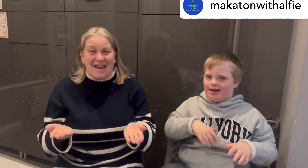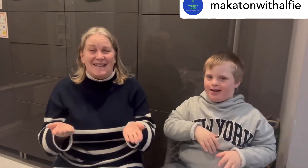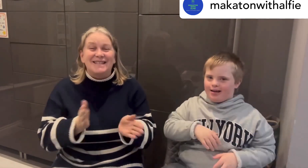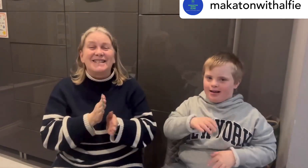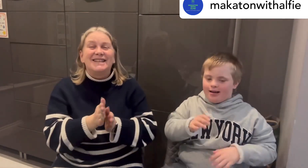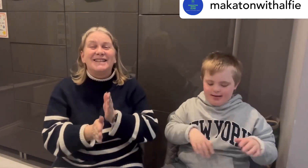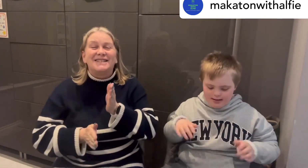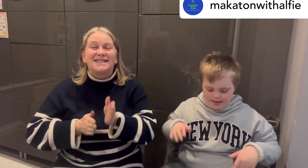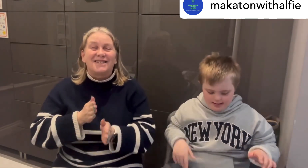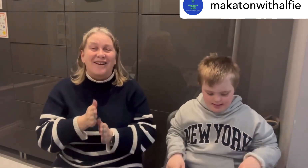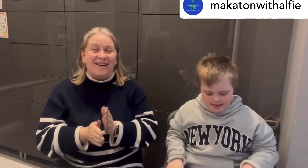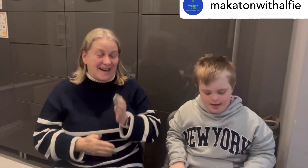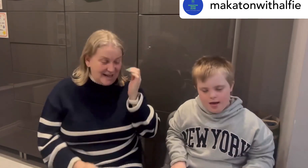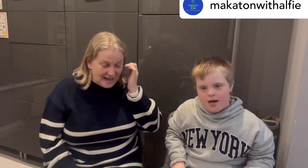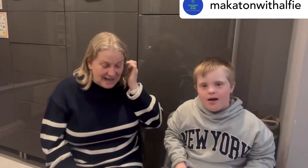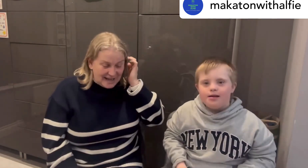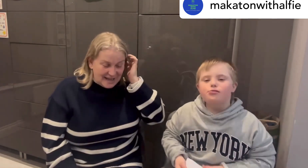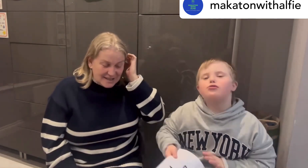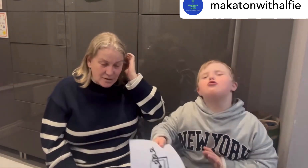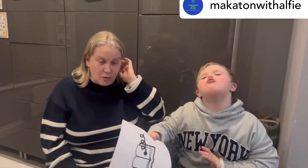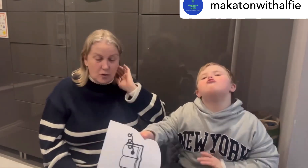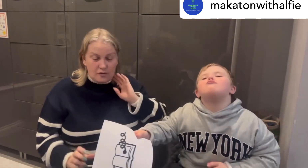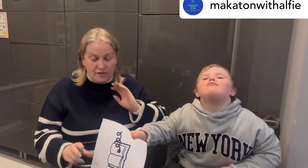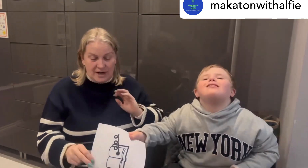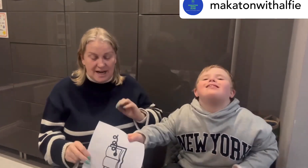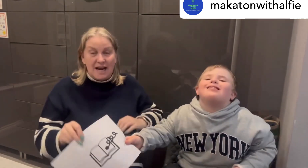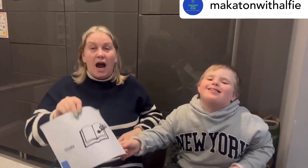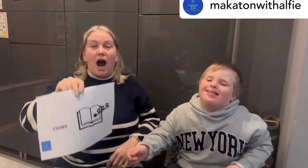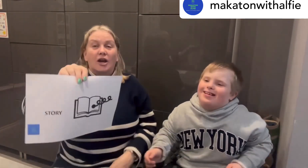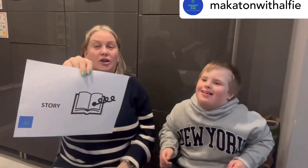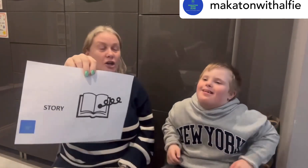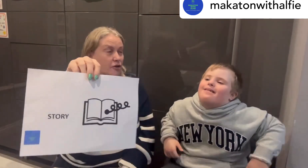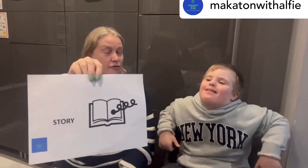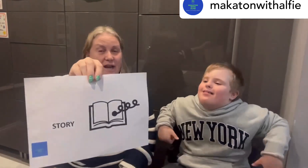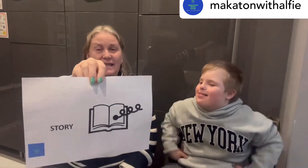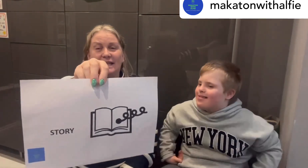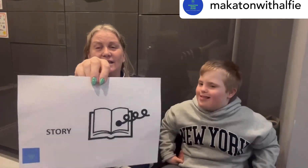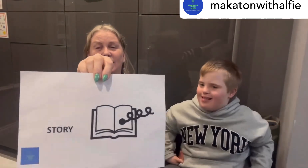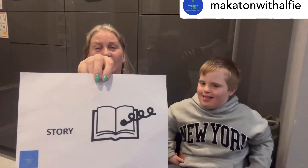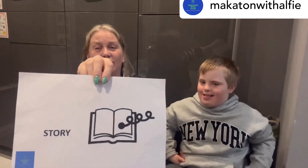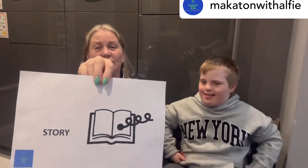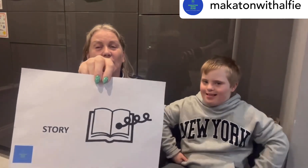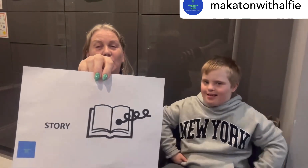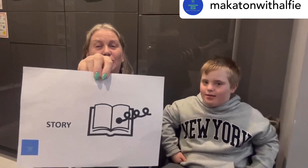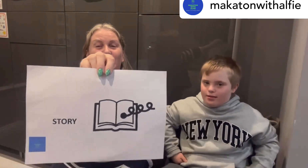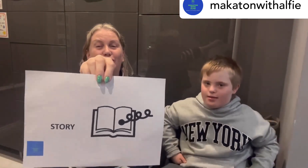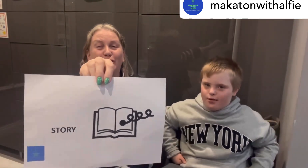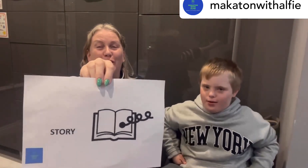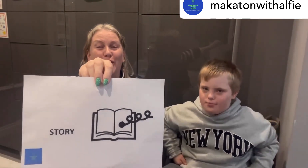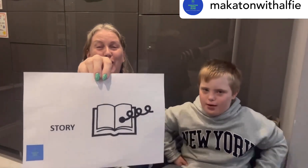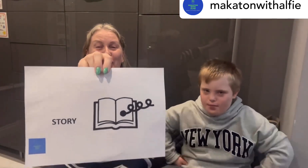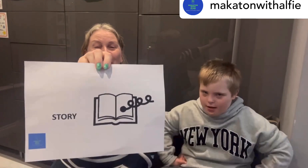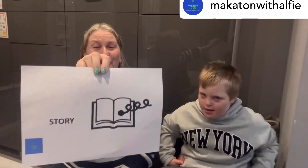today's sign is... Story. Good reading, Toos. Story.